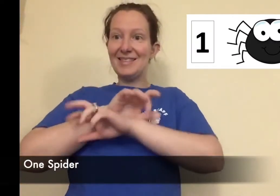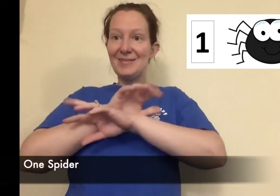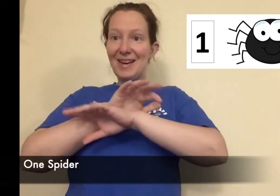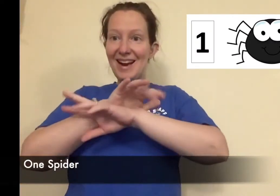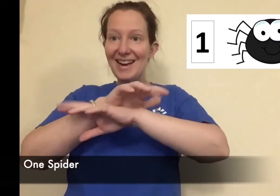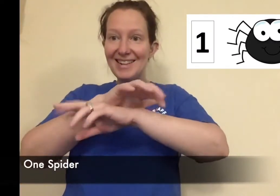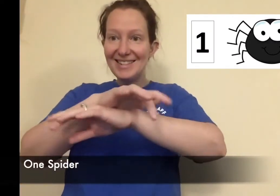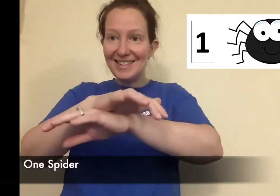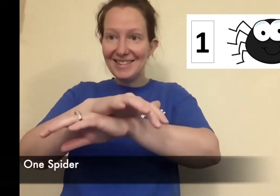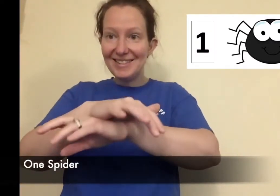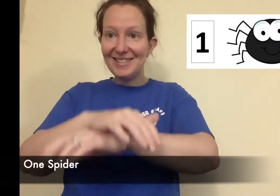1 spider.